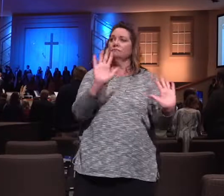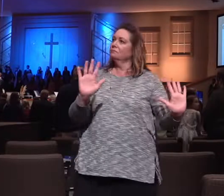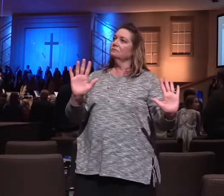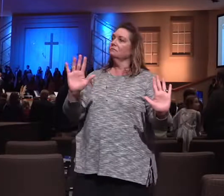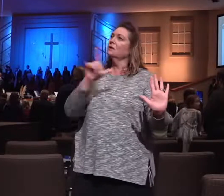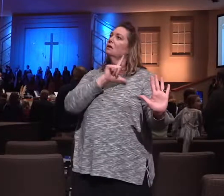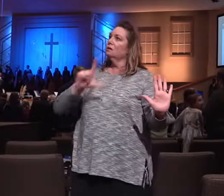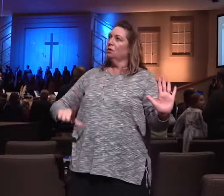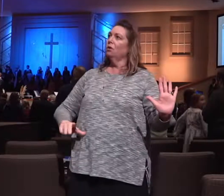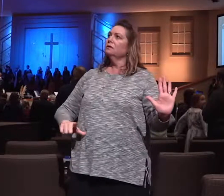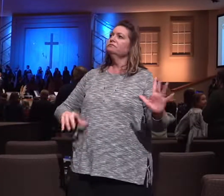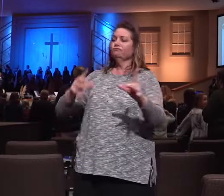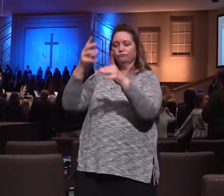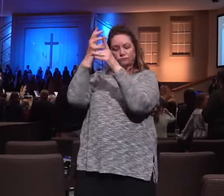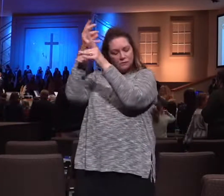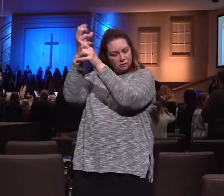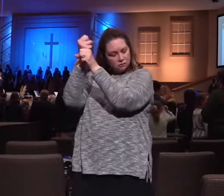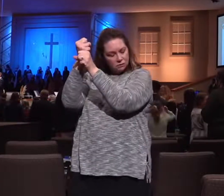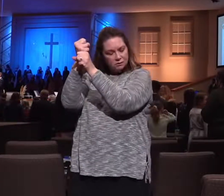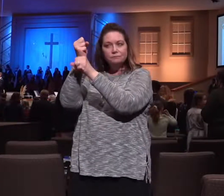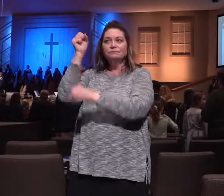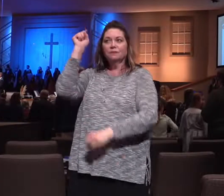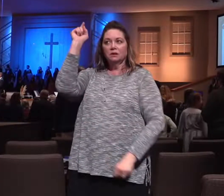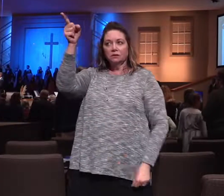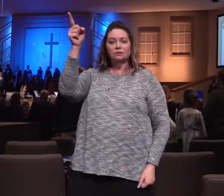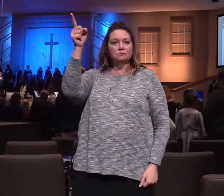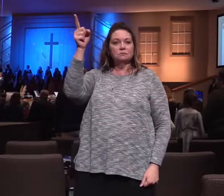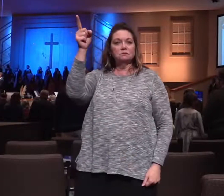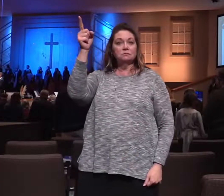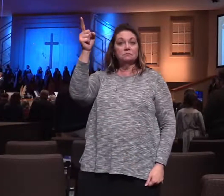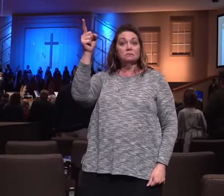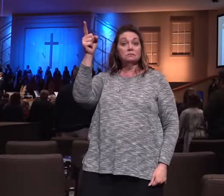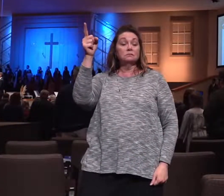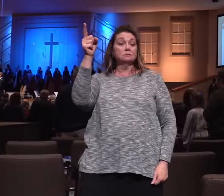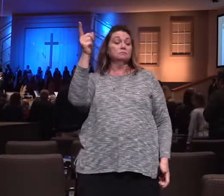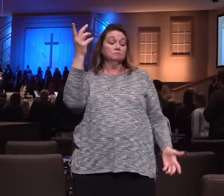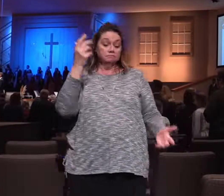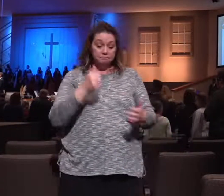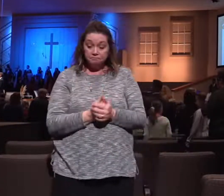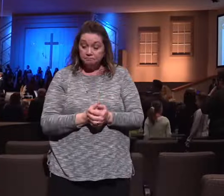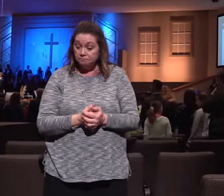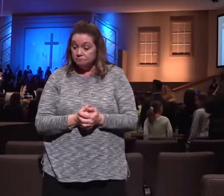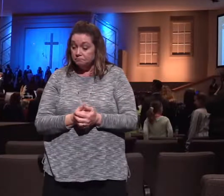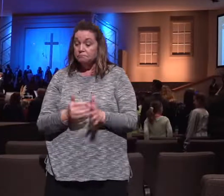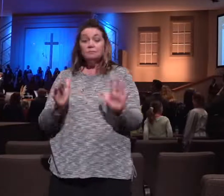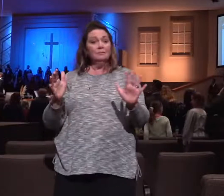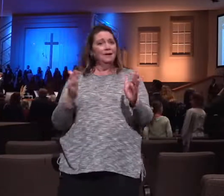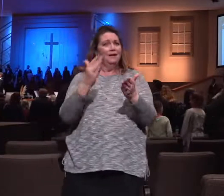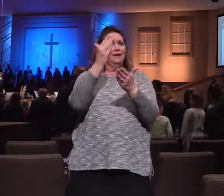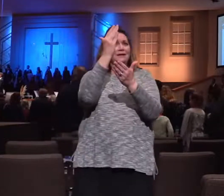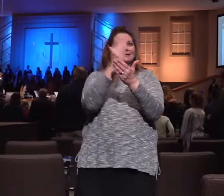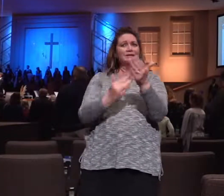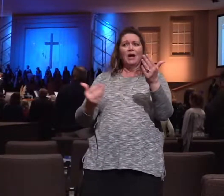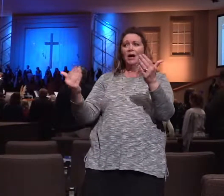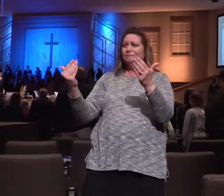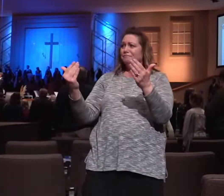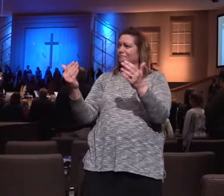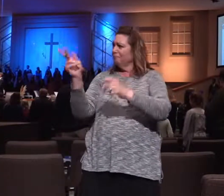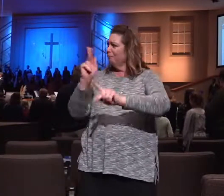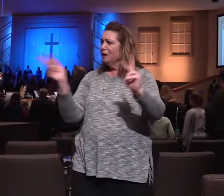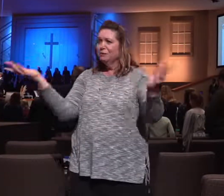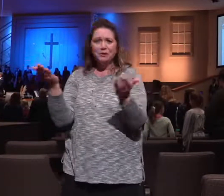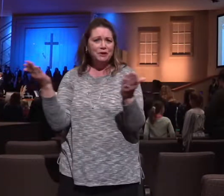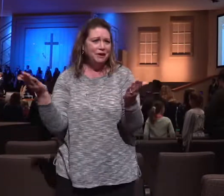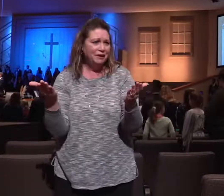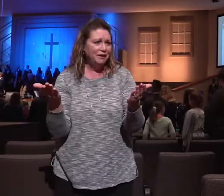you. And I know that tonight and even on Sunday, there'll be some in our church for the very first time decide to begin tithing. And it's